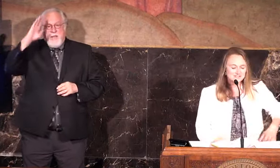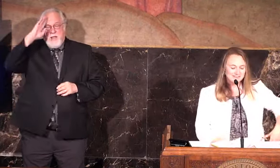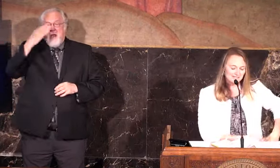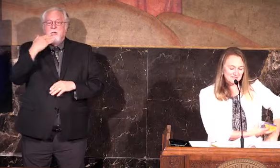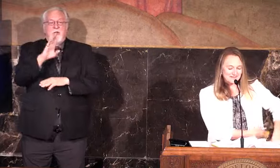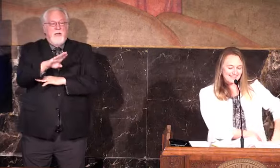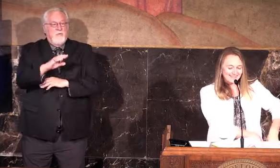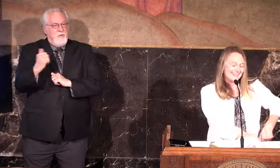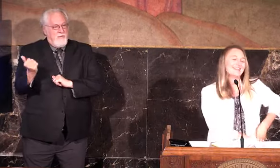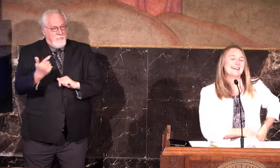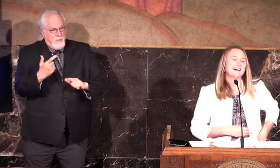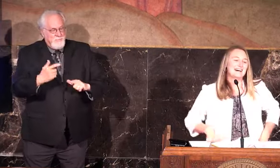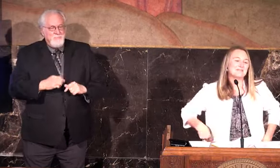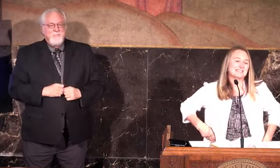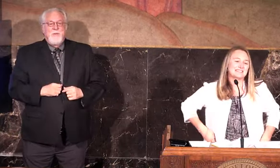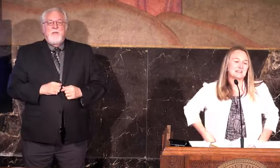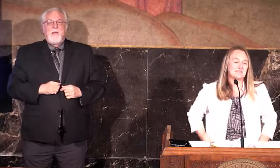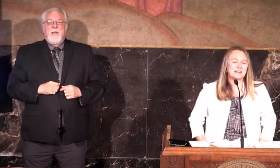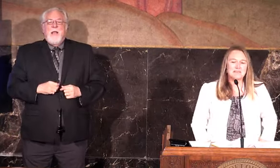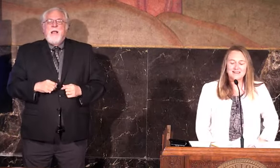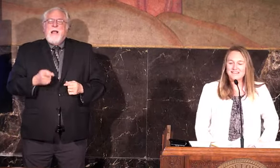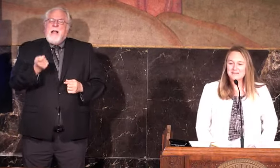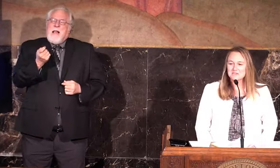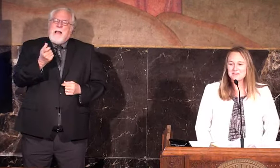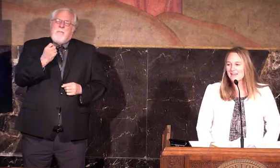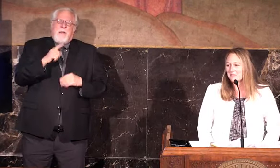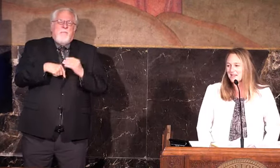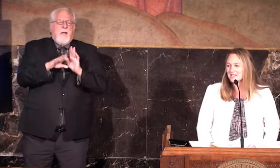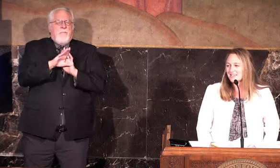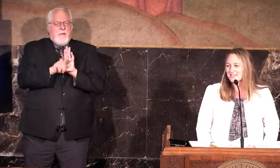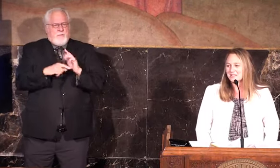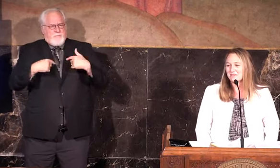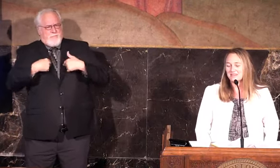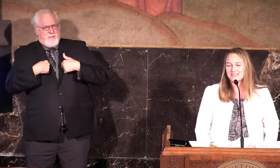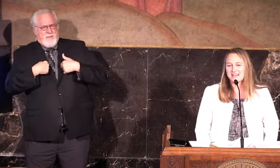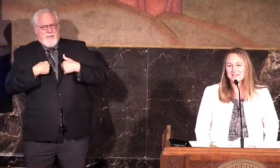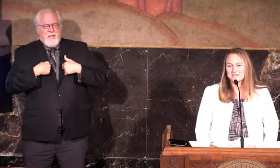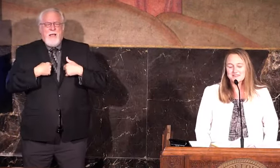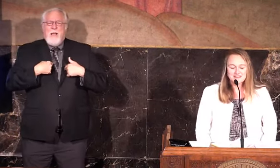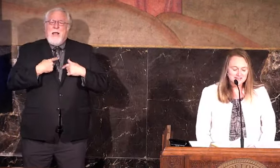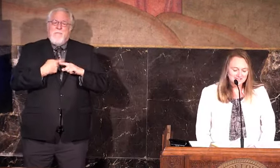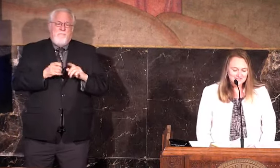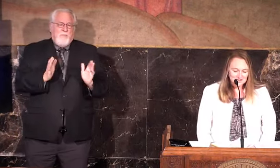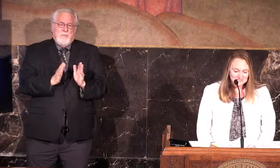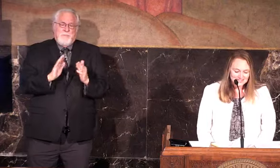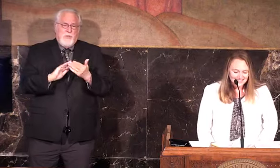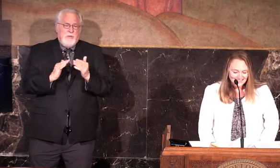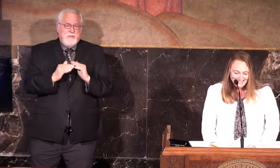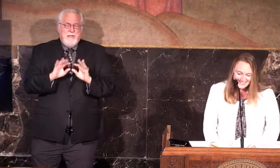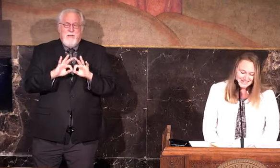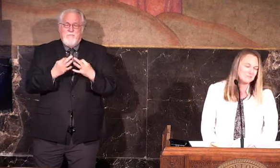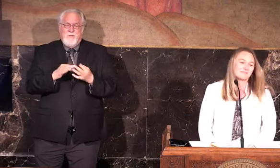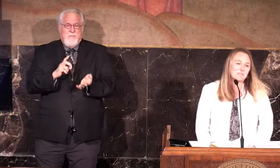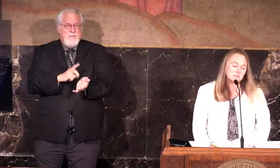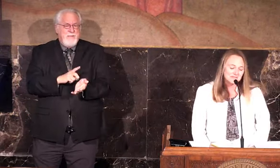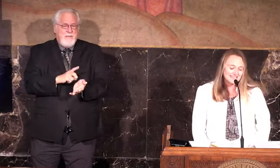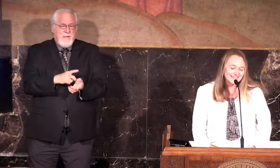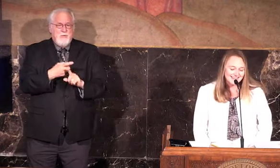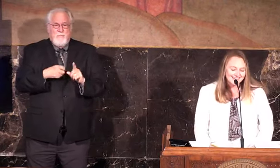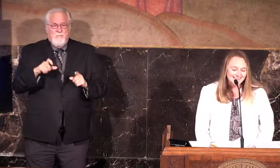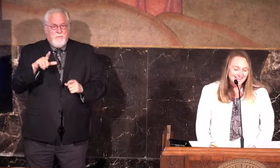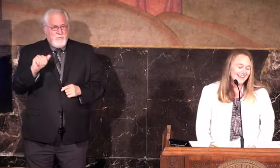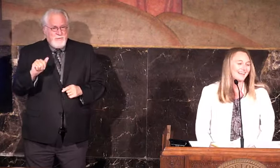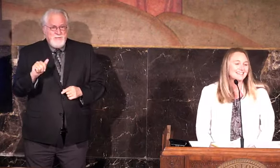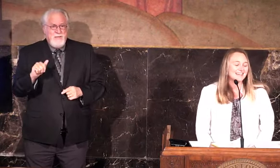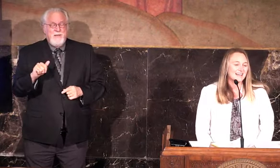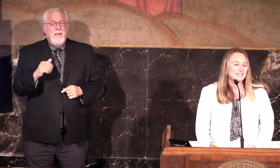Good afternoon, everyone. Just a little bit of background on me. I'm actually a small town family doc from